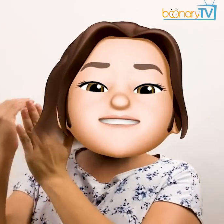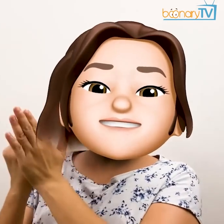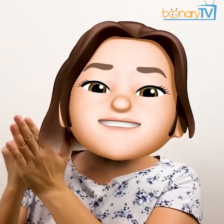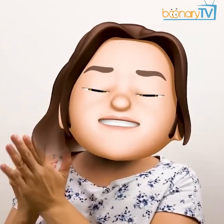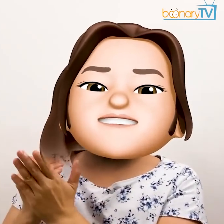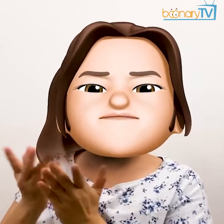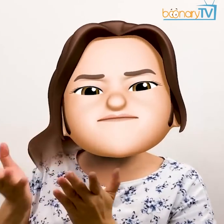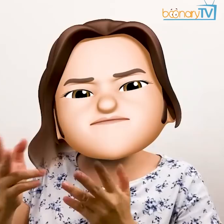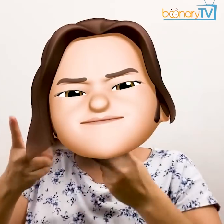so